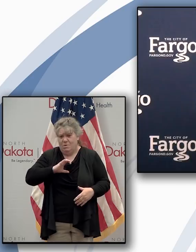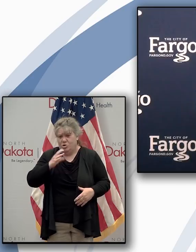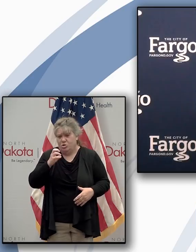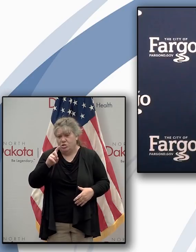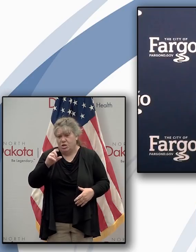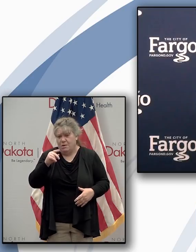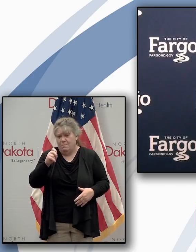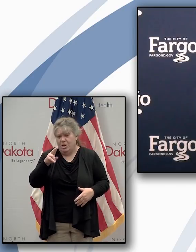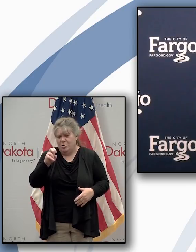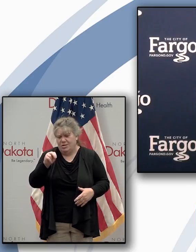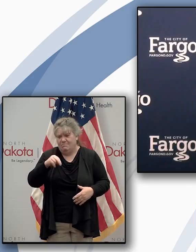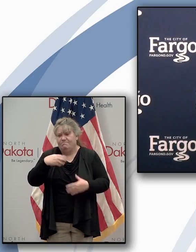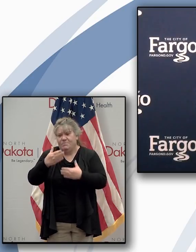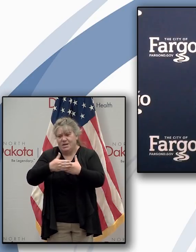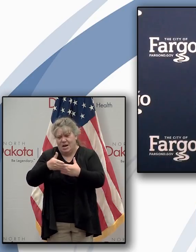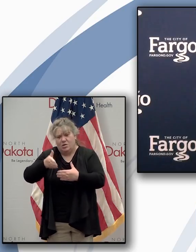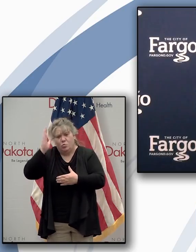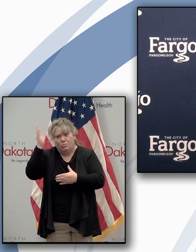to speak.